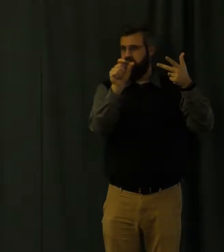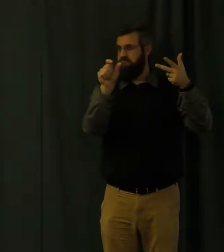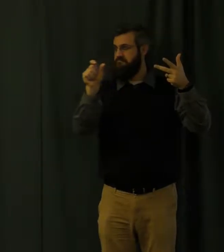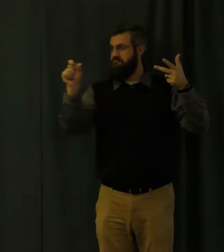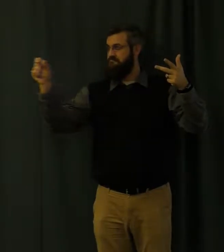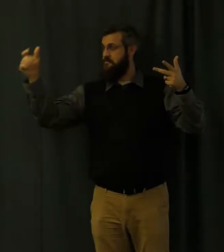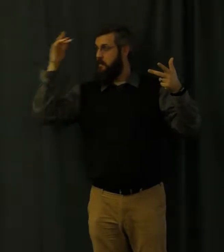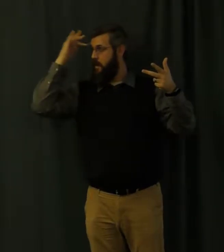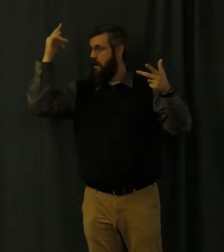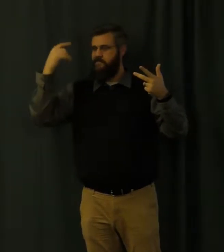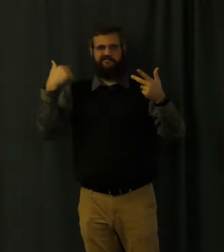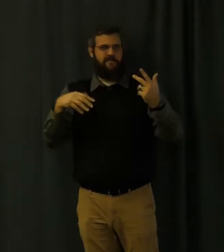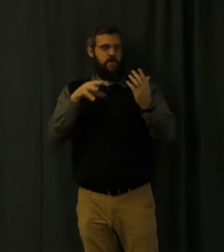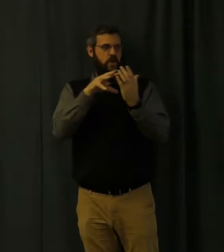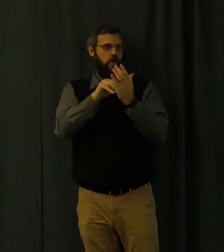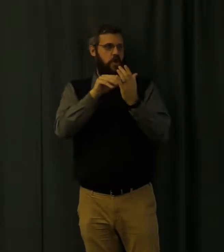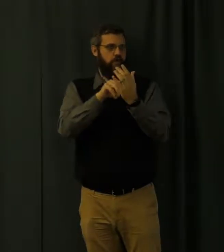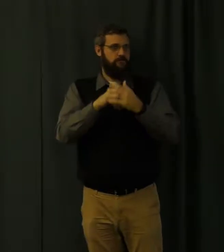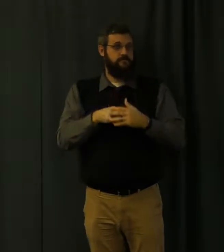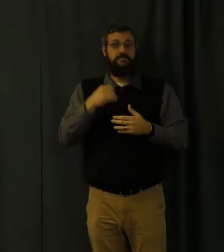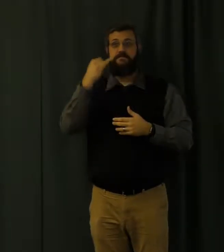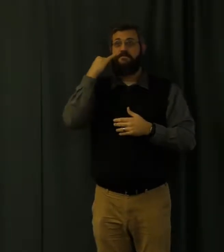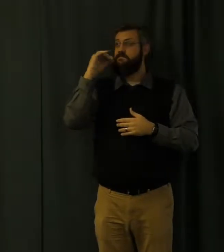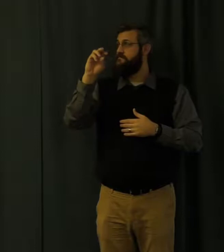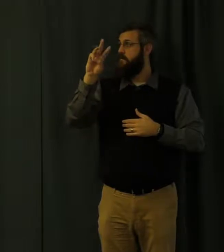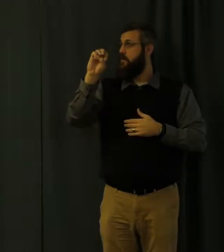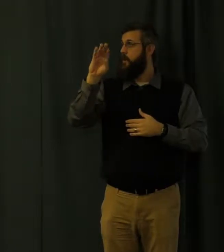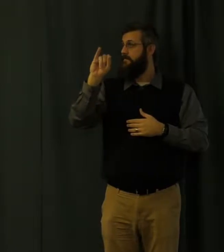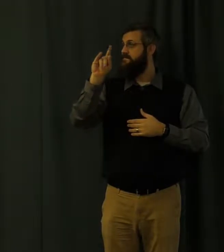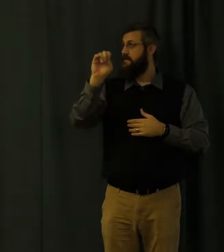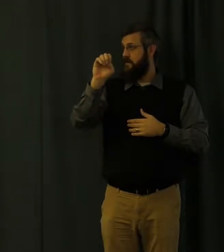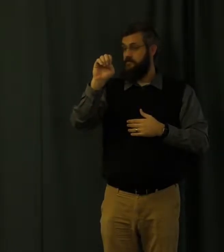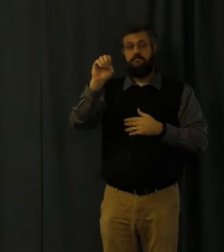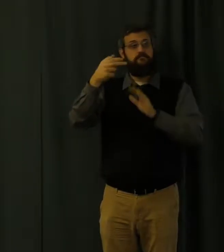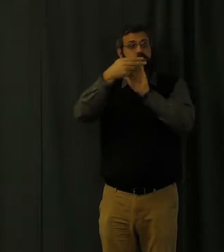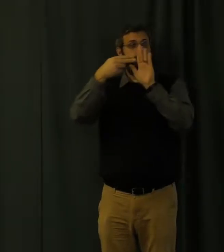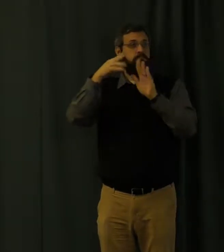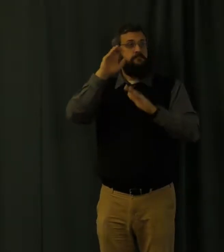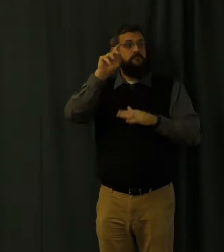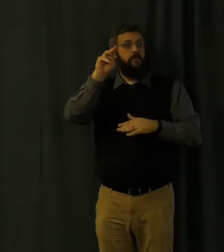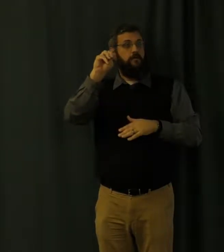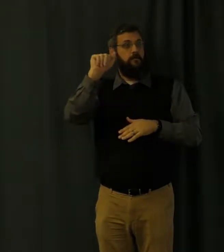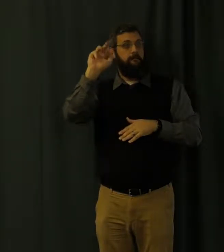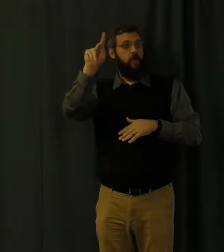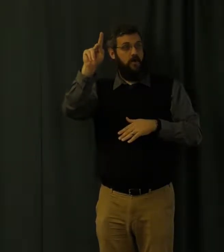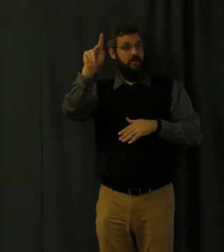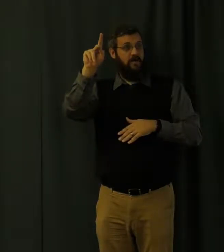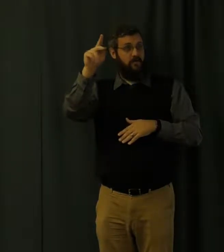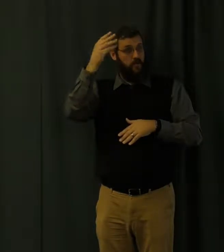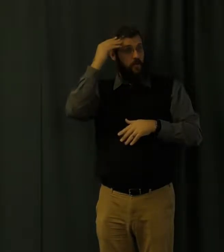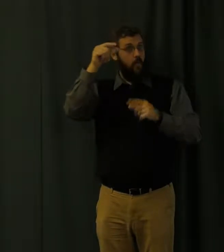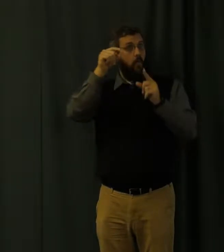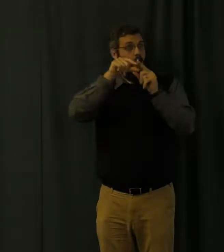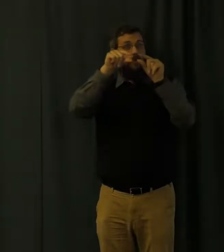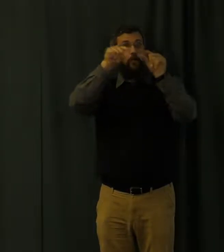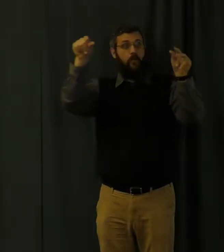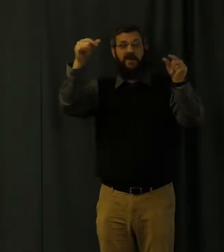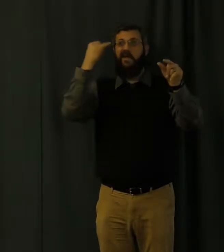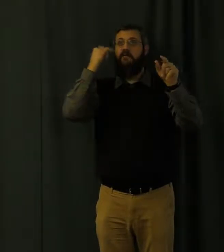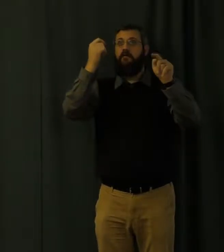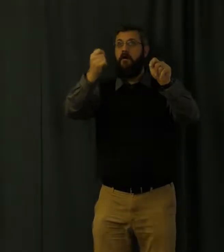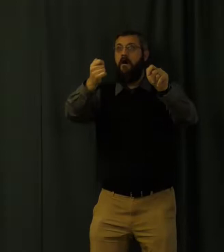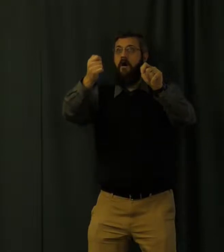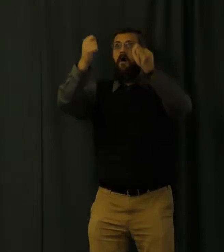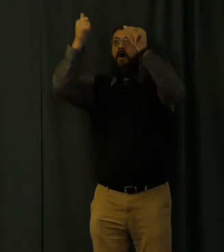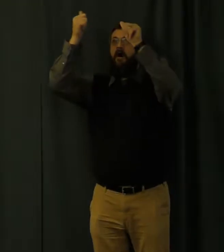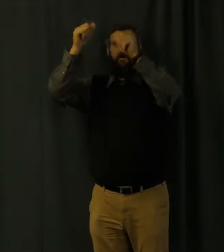trick. When you bookmark a site in Chrome, if you delete the words that go with it, it just bookmarks the